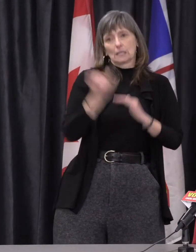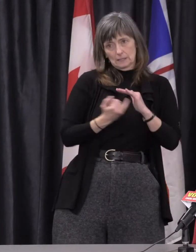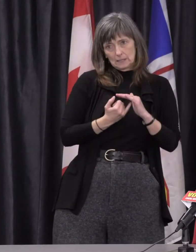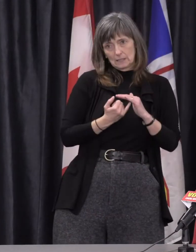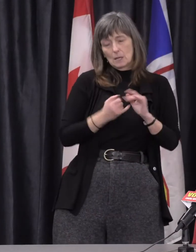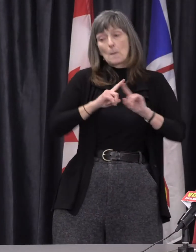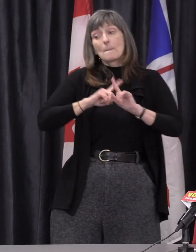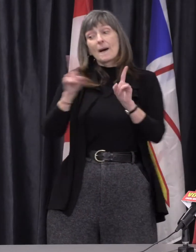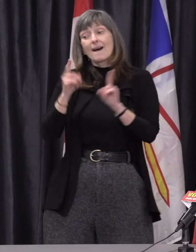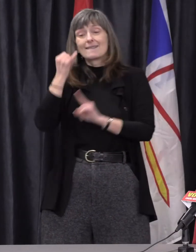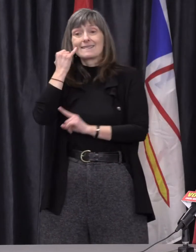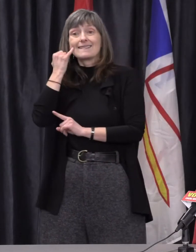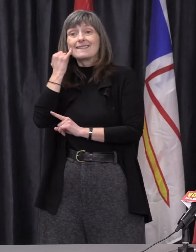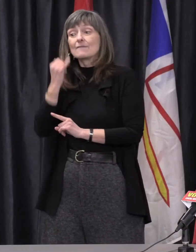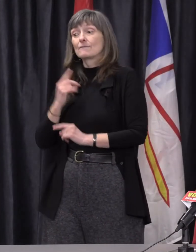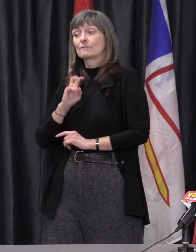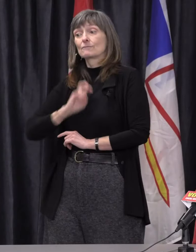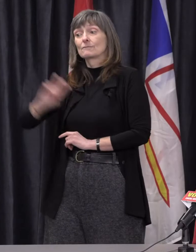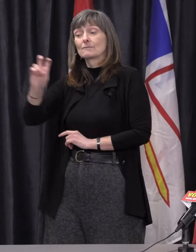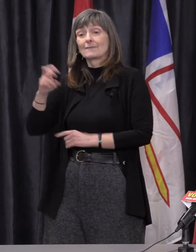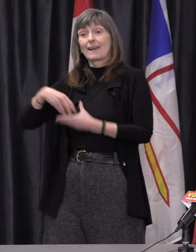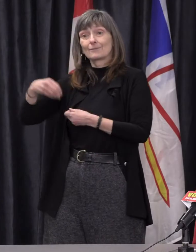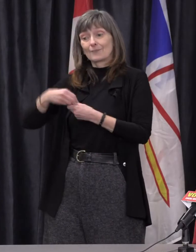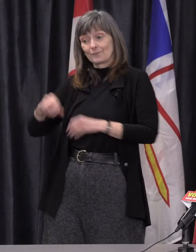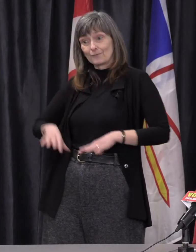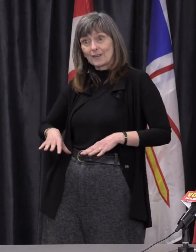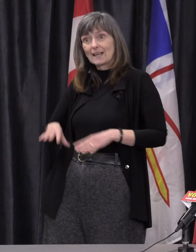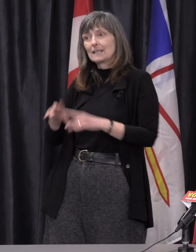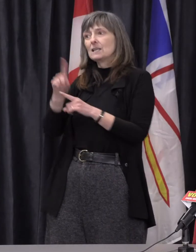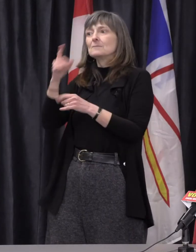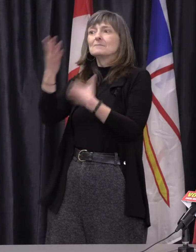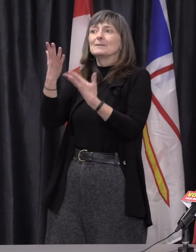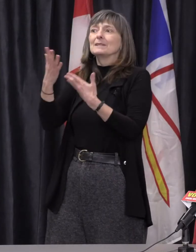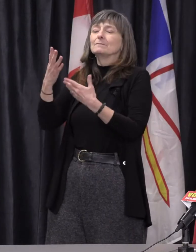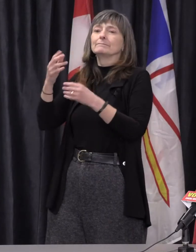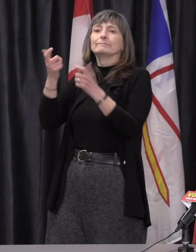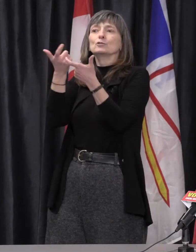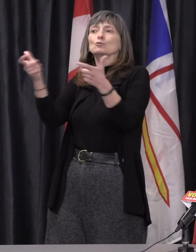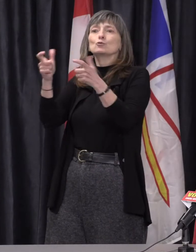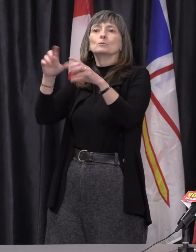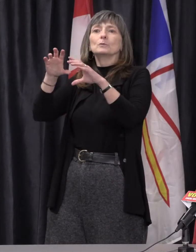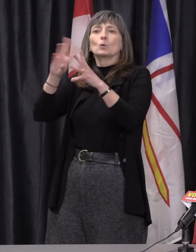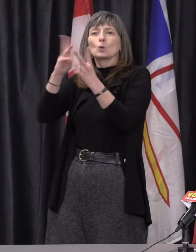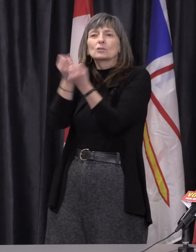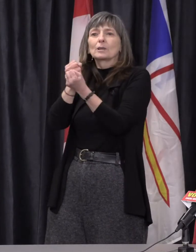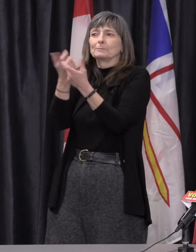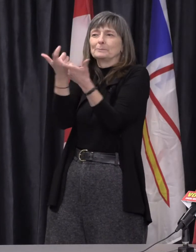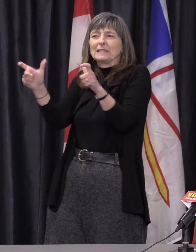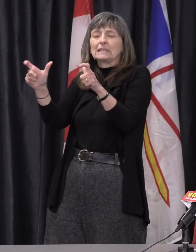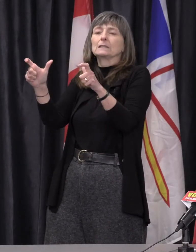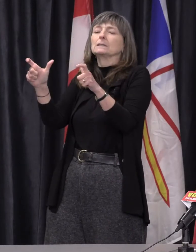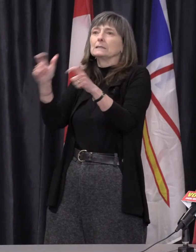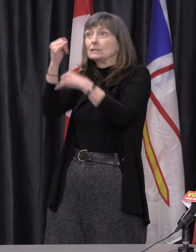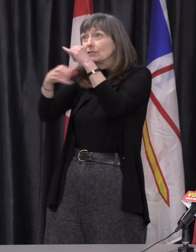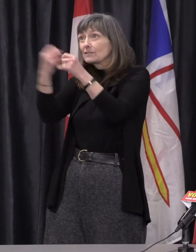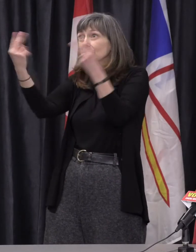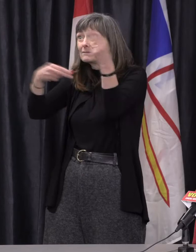they have attended mass gatherings that may have had international attendees. Any word for those that are